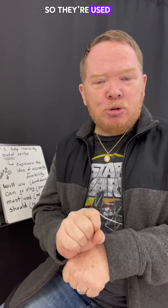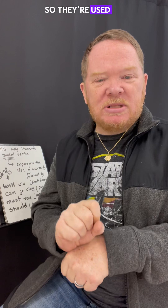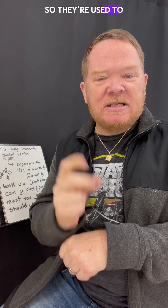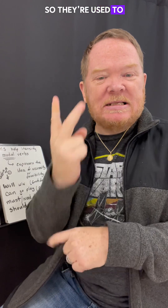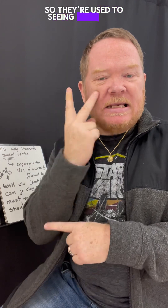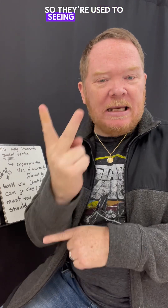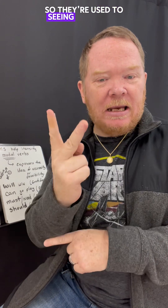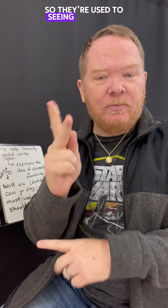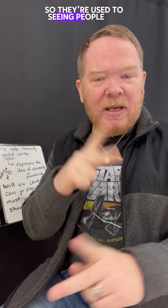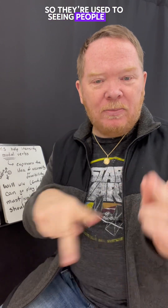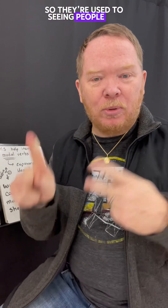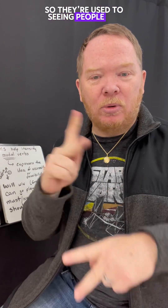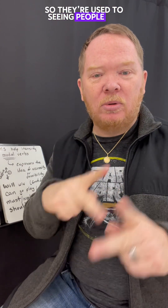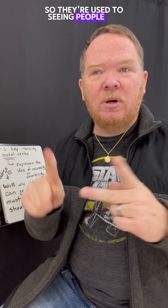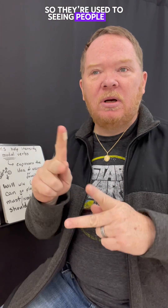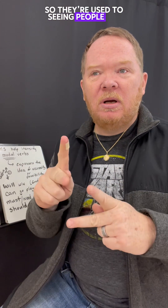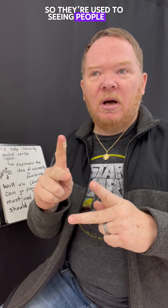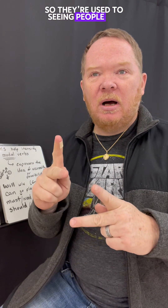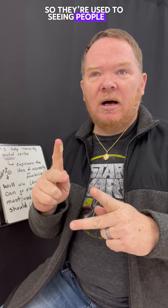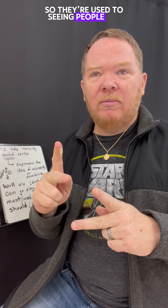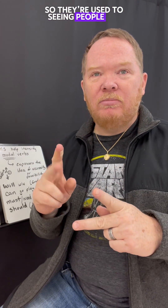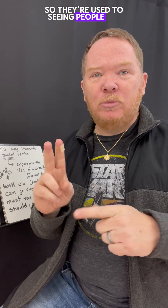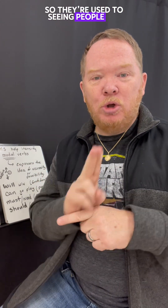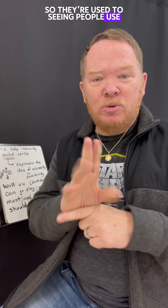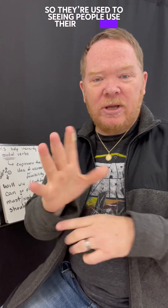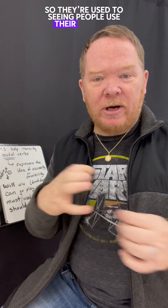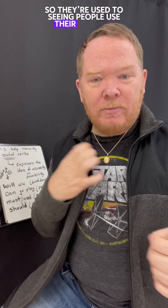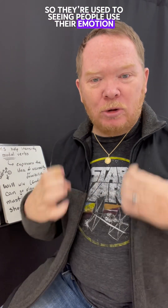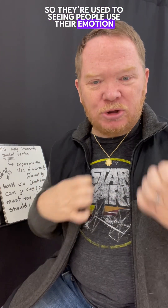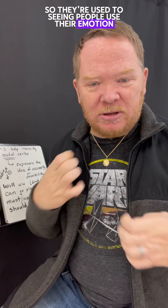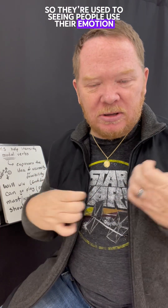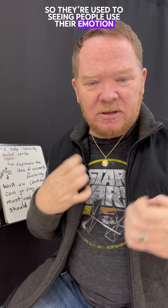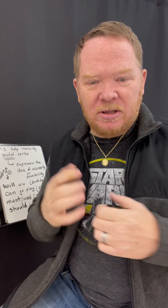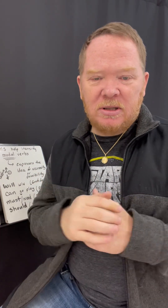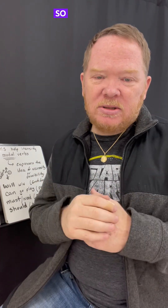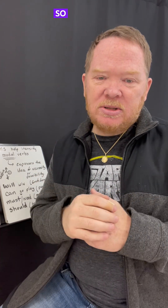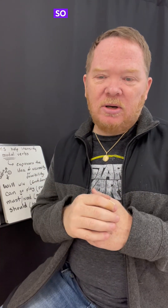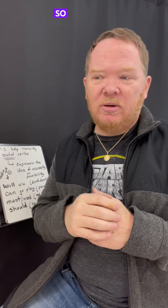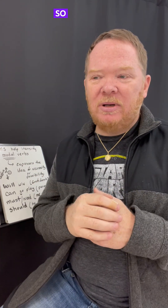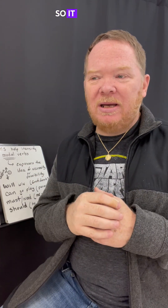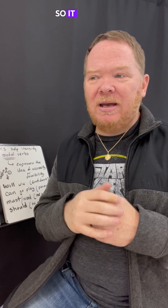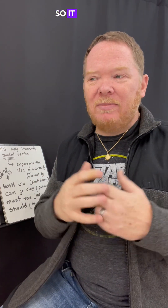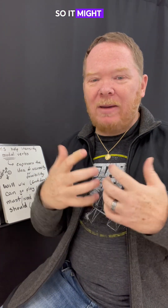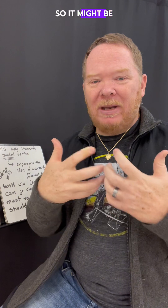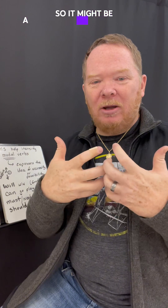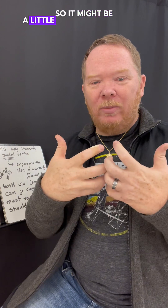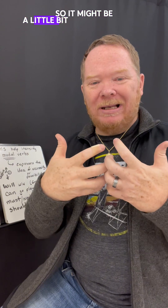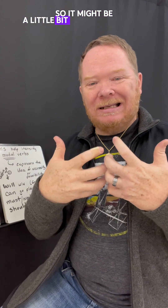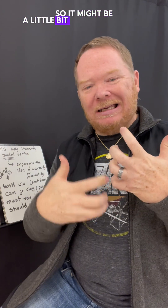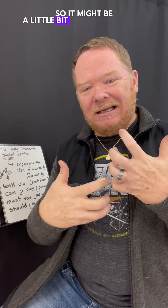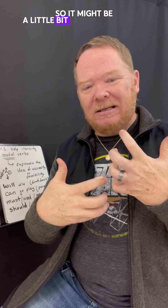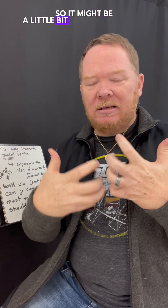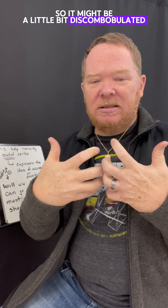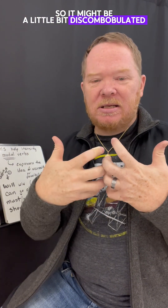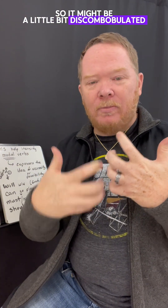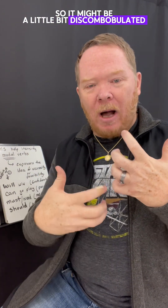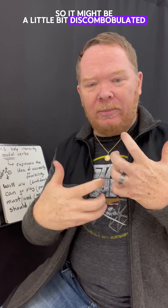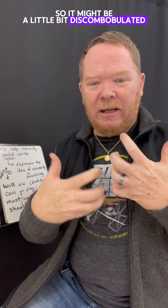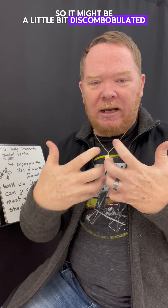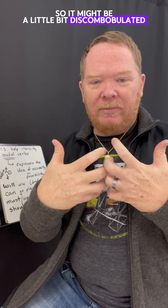to seeing people use their emotion. So it might be a little bit discombobulated, maybe it